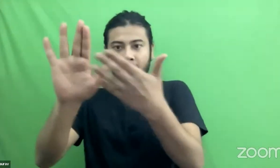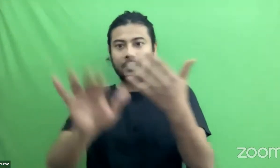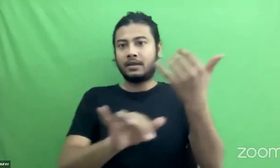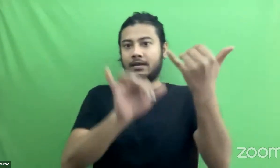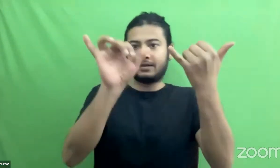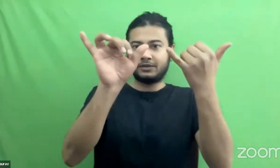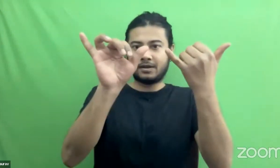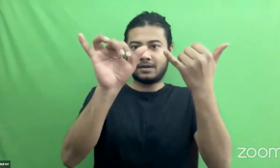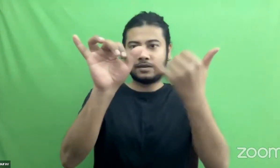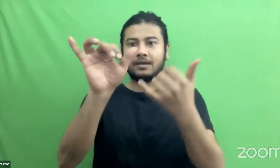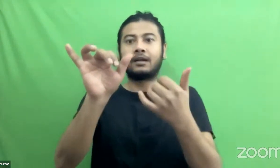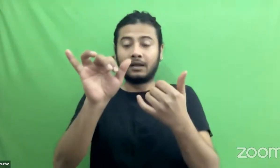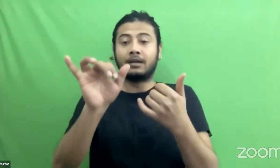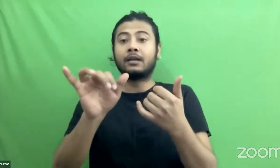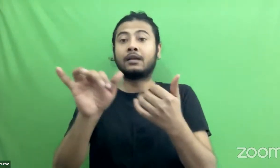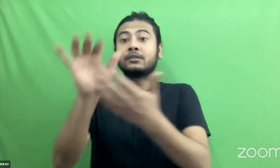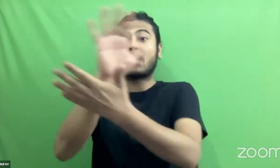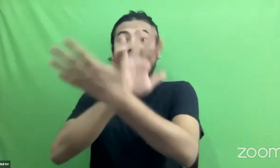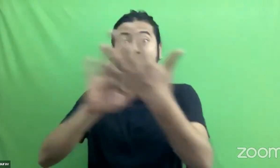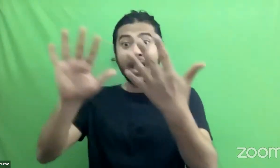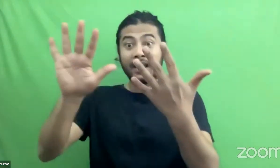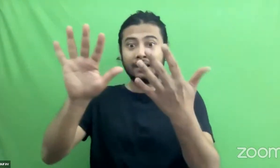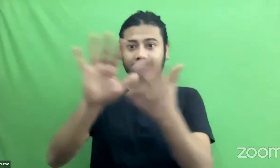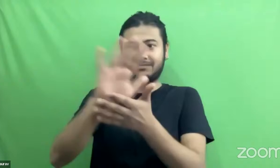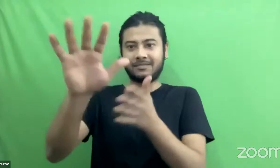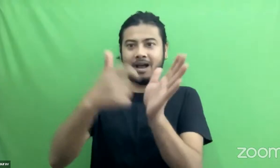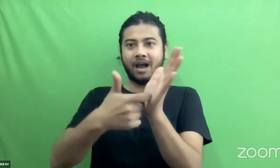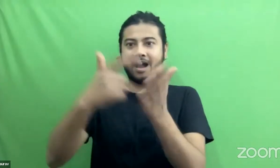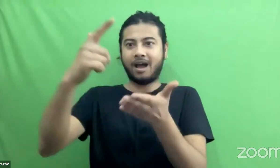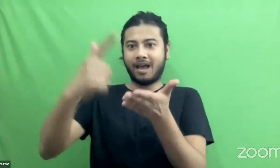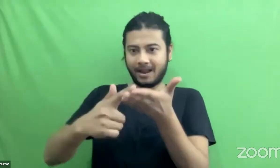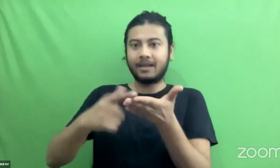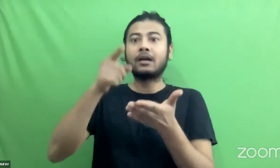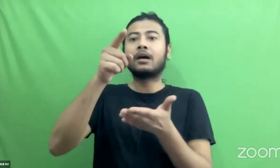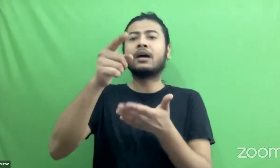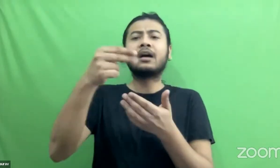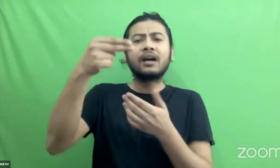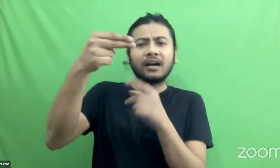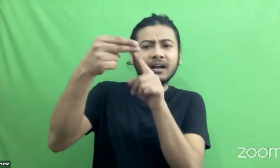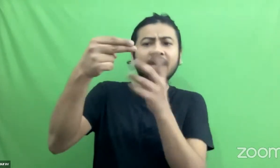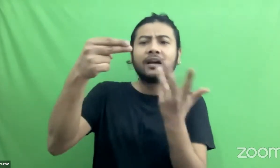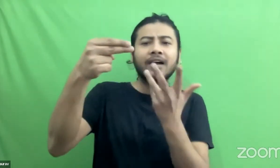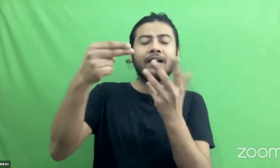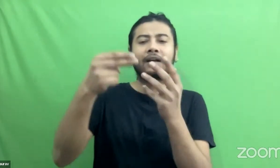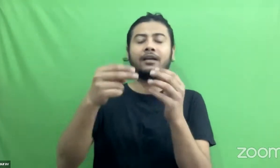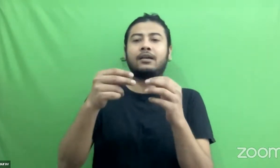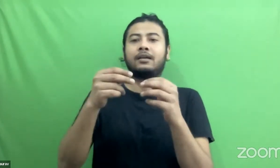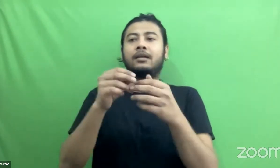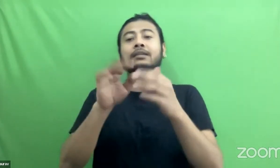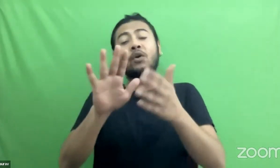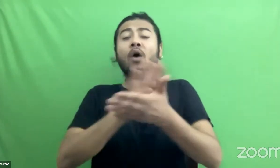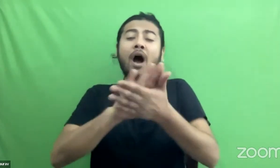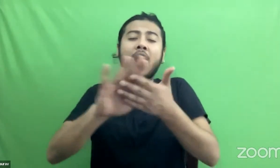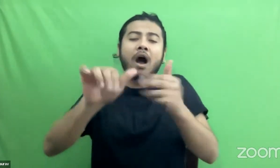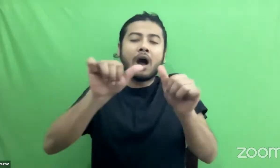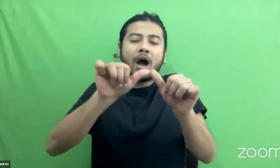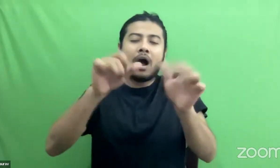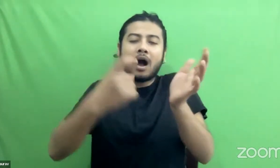name of Radha. So Hare, when we say Hare, is actually another meaning of Hara. So Hara means Radharani. We